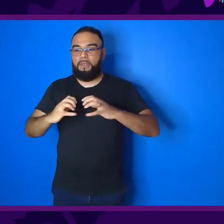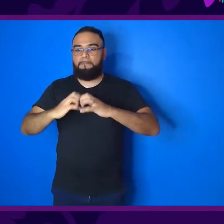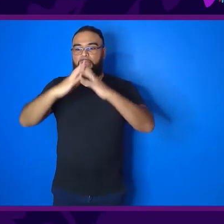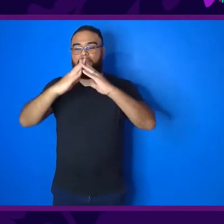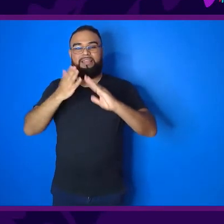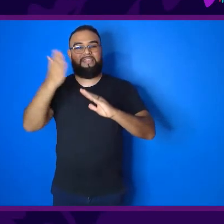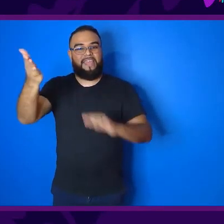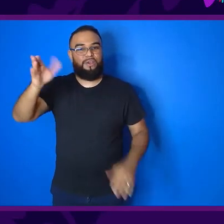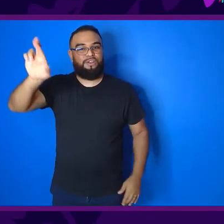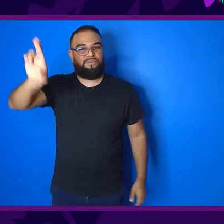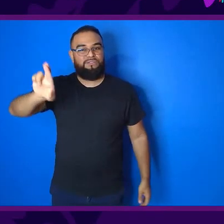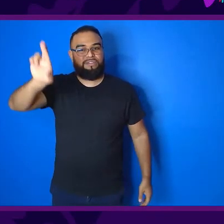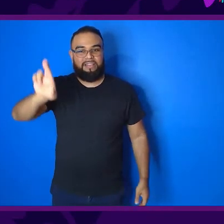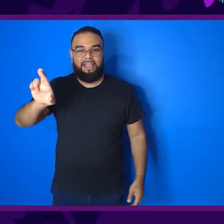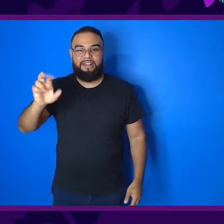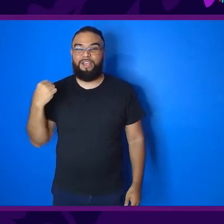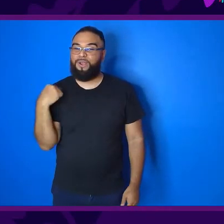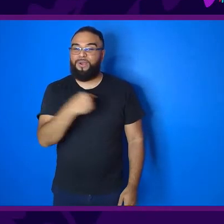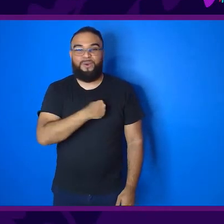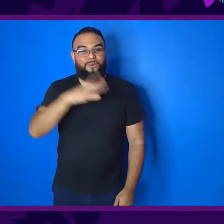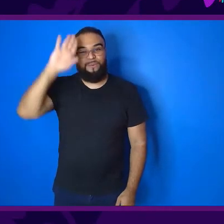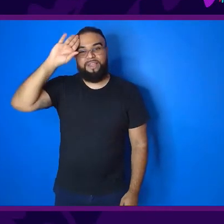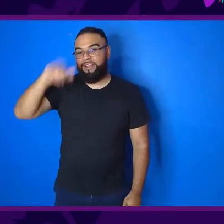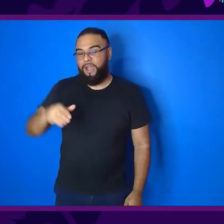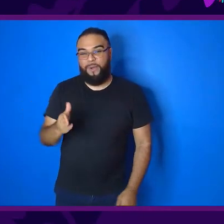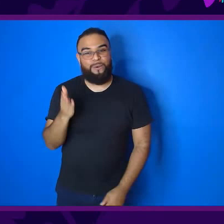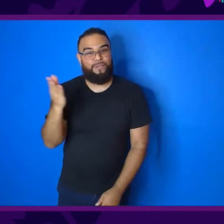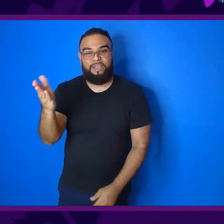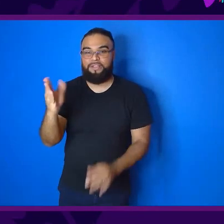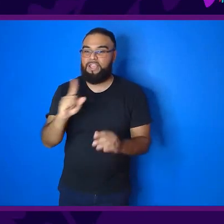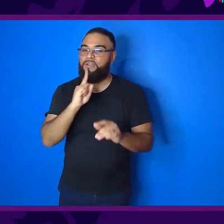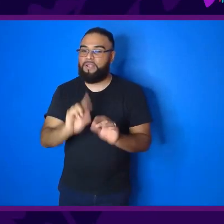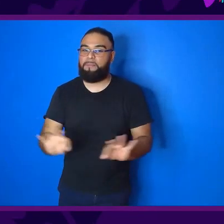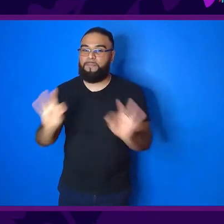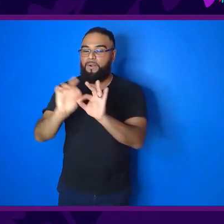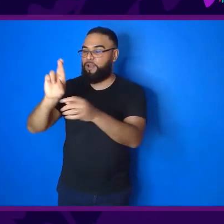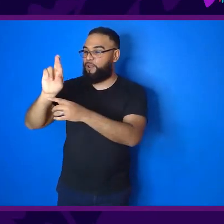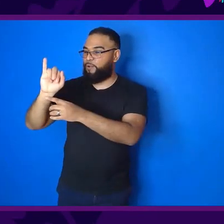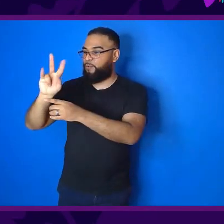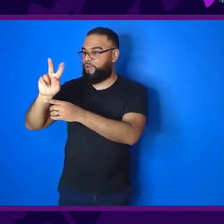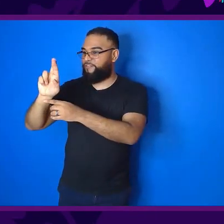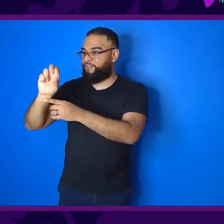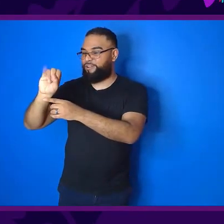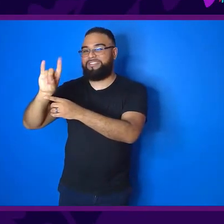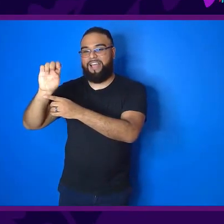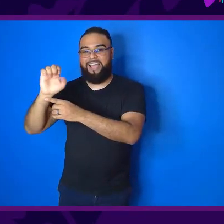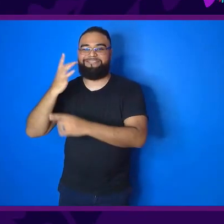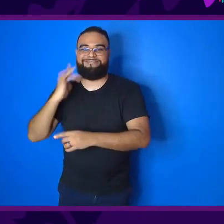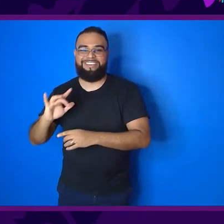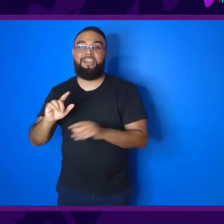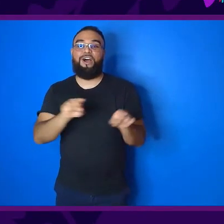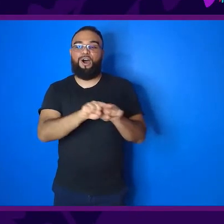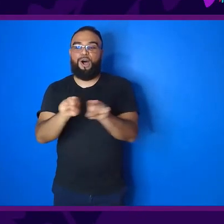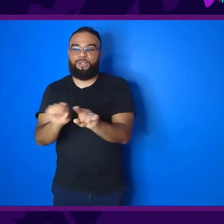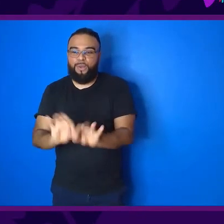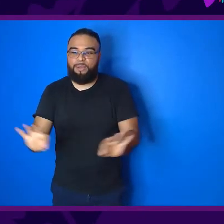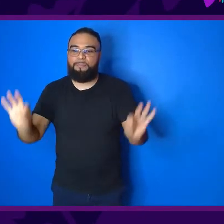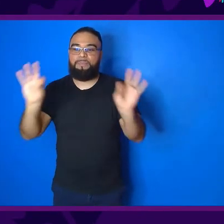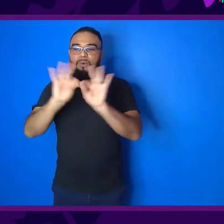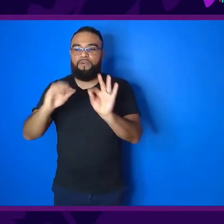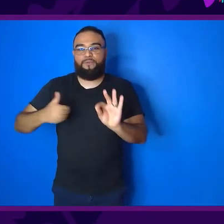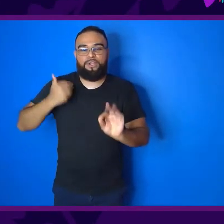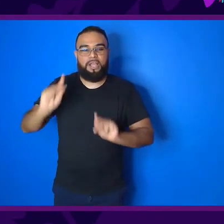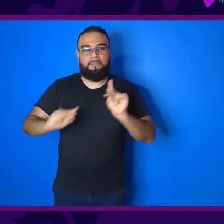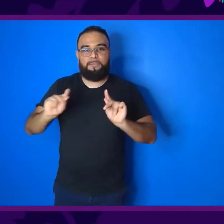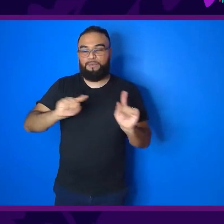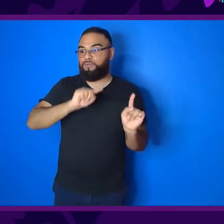because we know that it's not only a place that's going to be holding a lot of great art, but it's also going to be a place where young people can come and learn about art